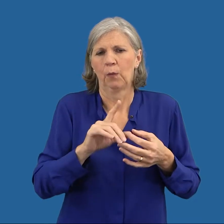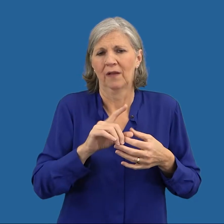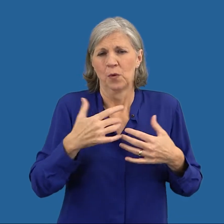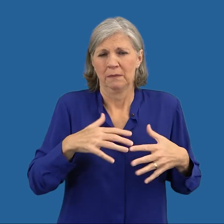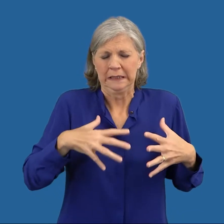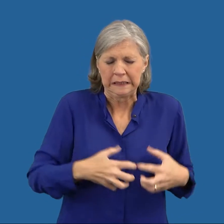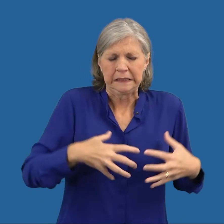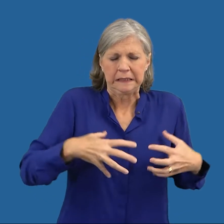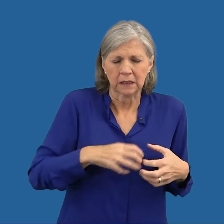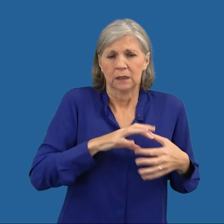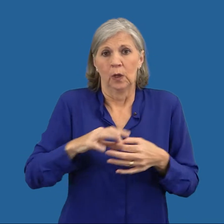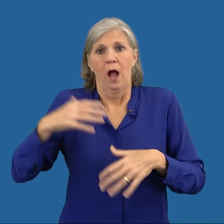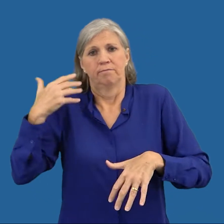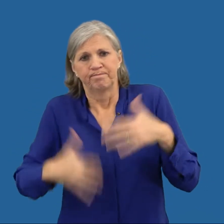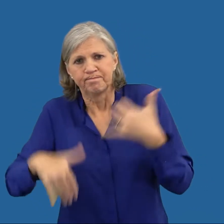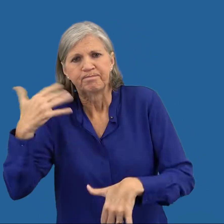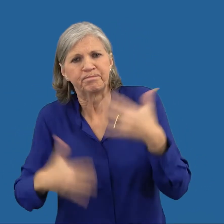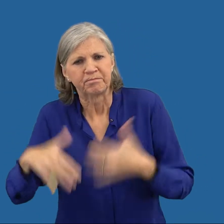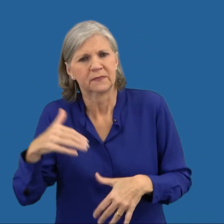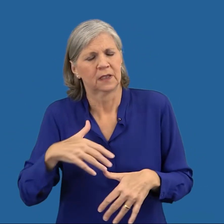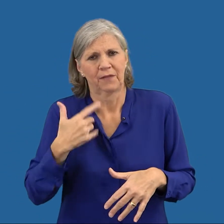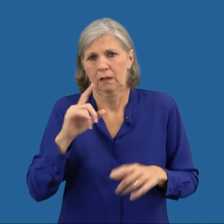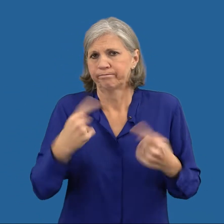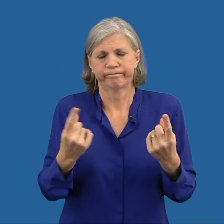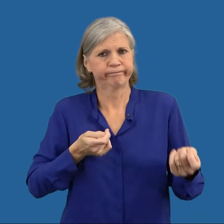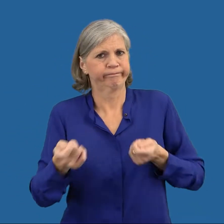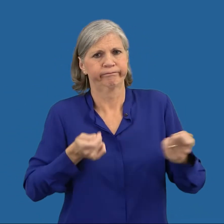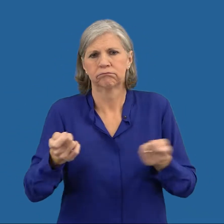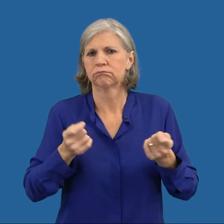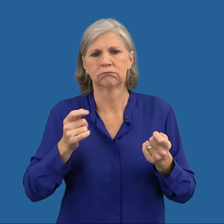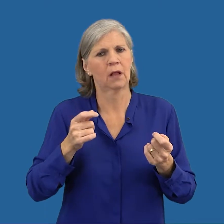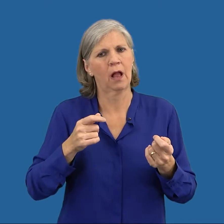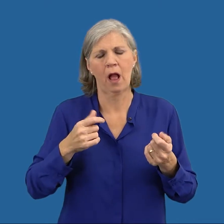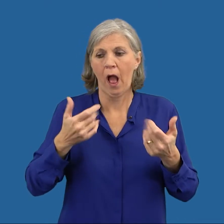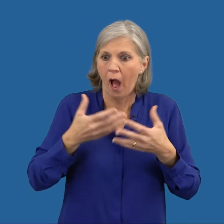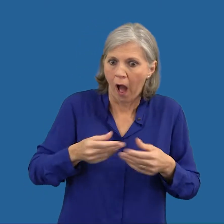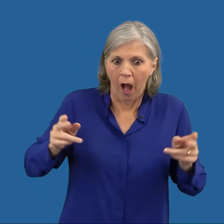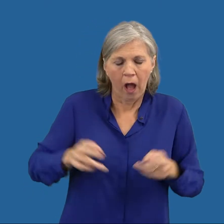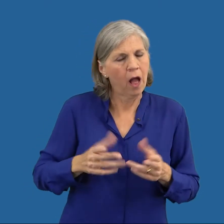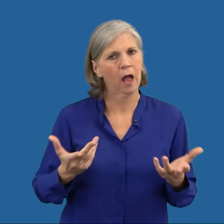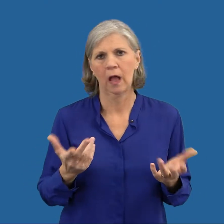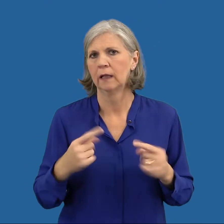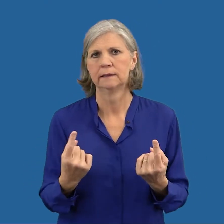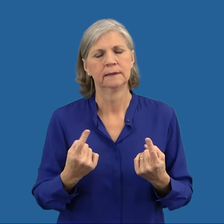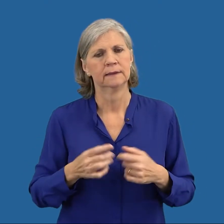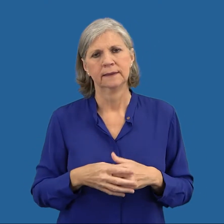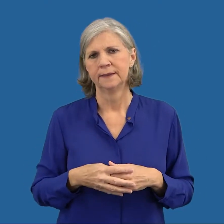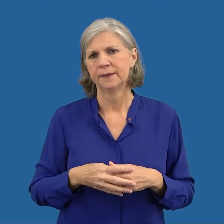This can be anything from dull, achy cramps to intense pain that feels unmanageable and cannot be easily relieved.